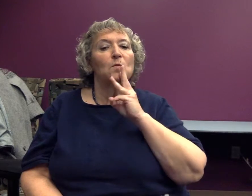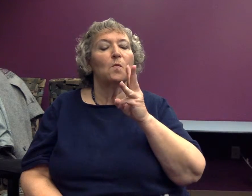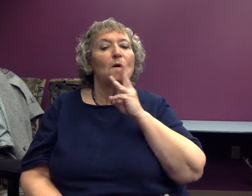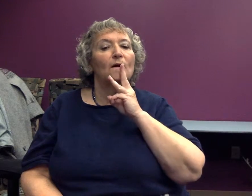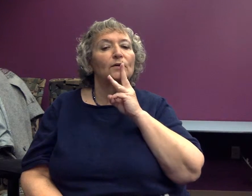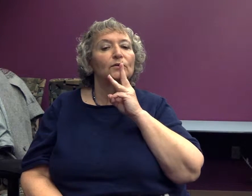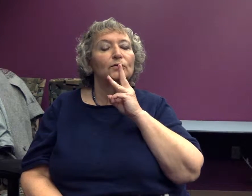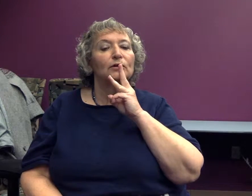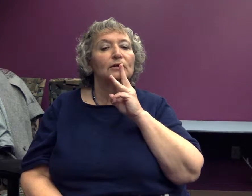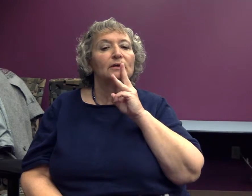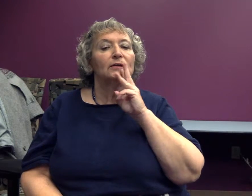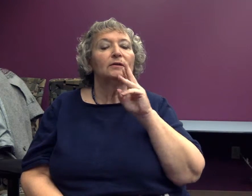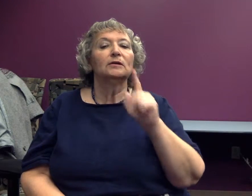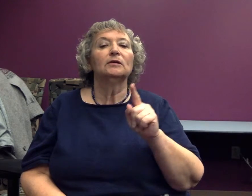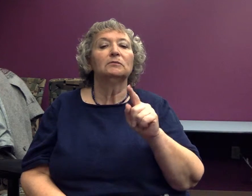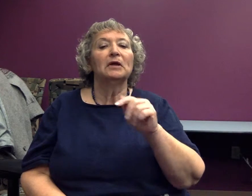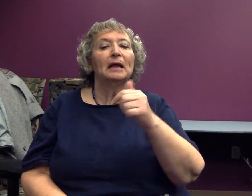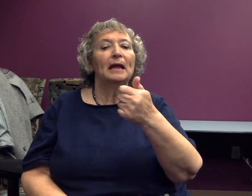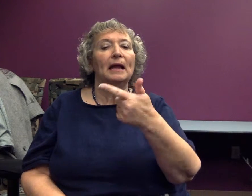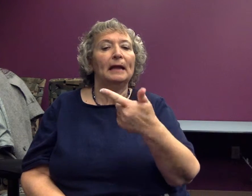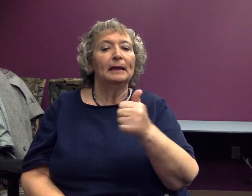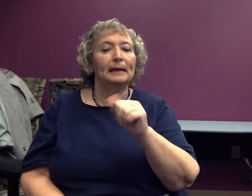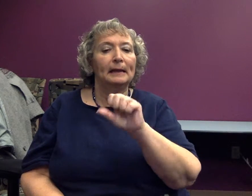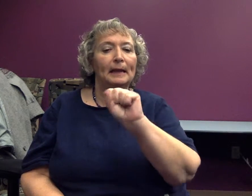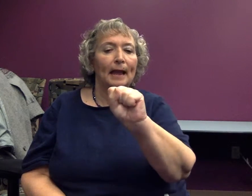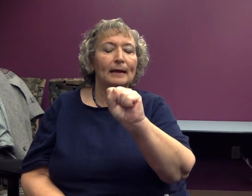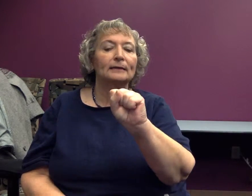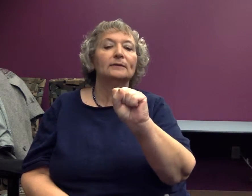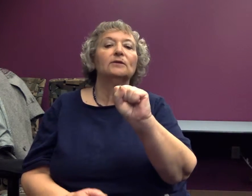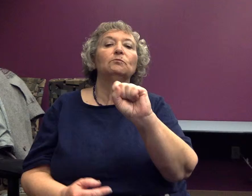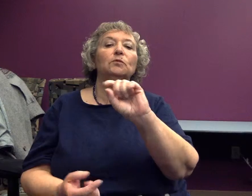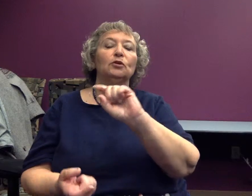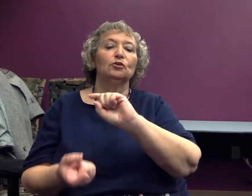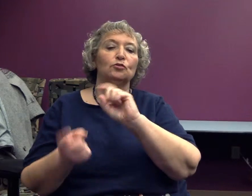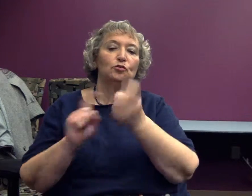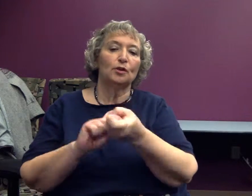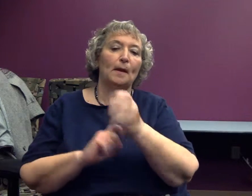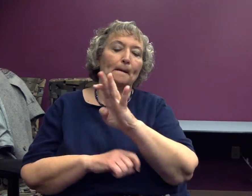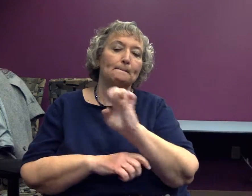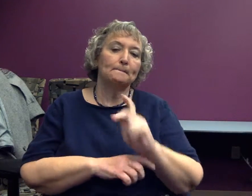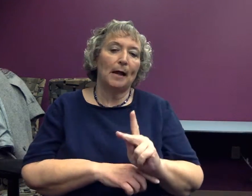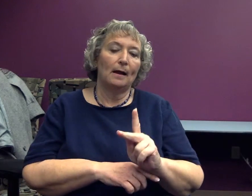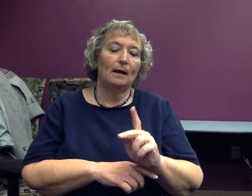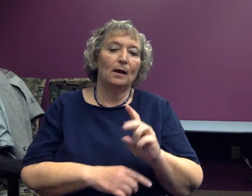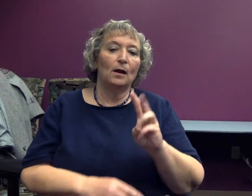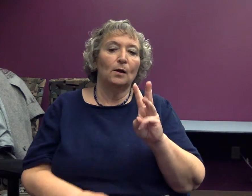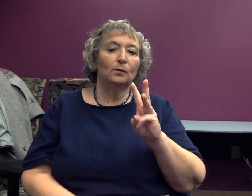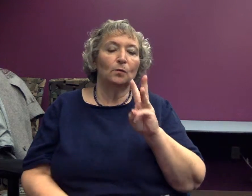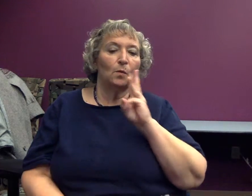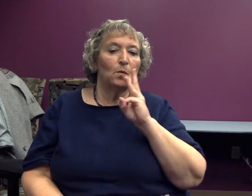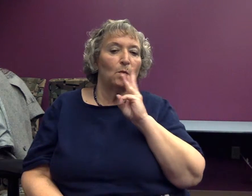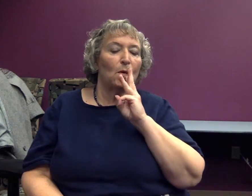form. Condensation, process in which gaseous water, which happens to be water vapor, is changed into a liquid form, which would be regular